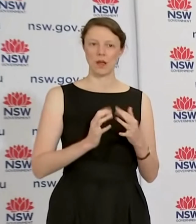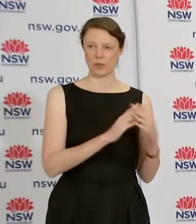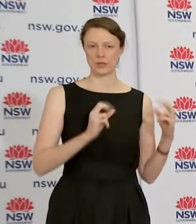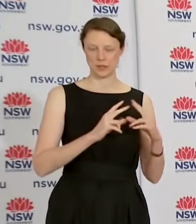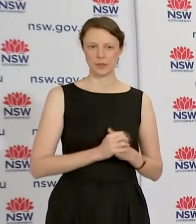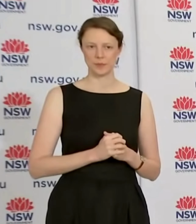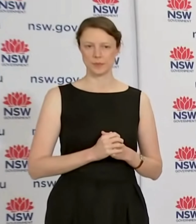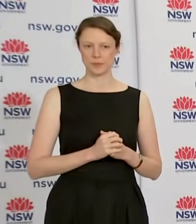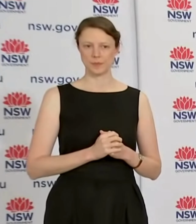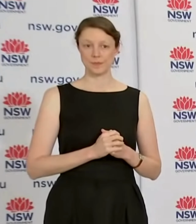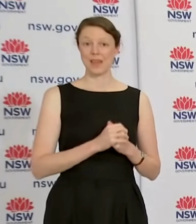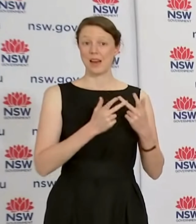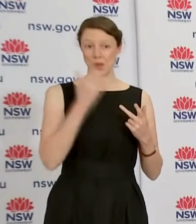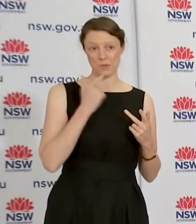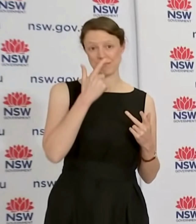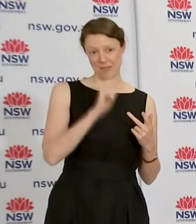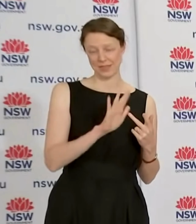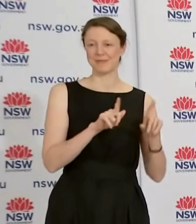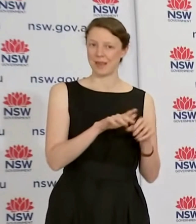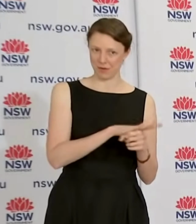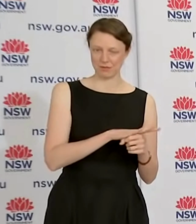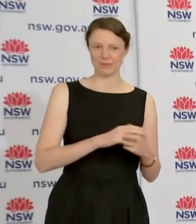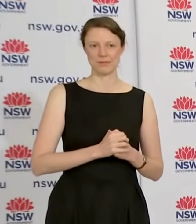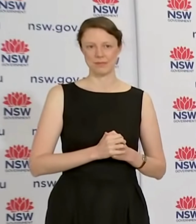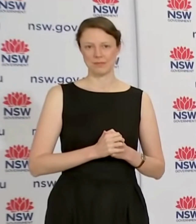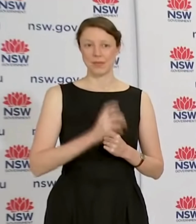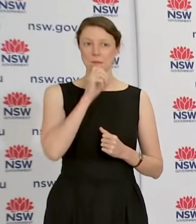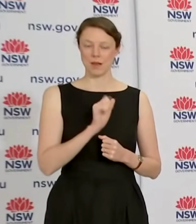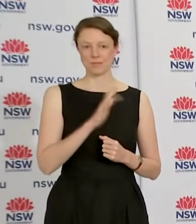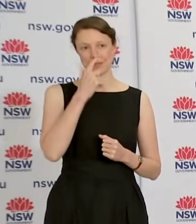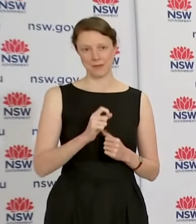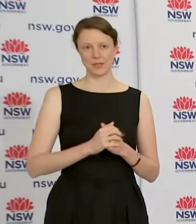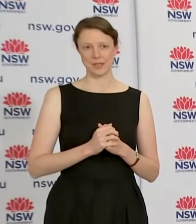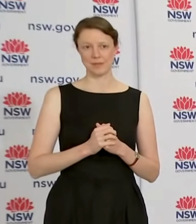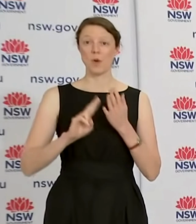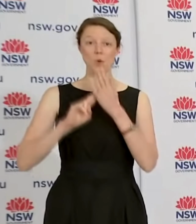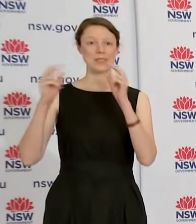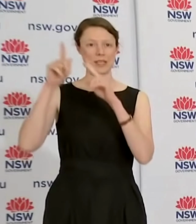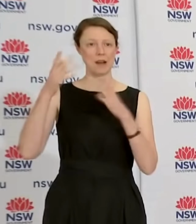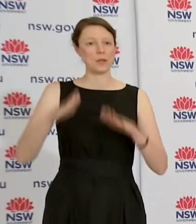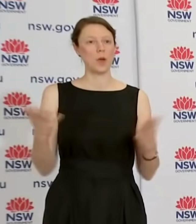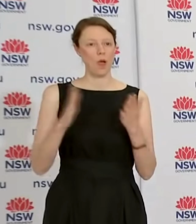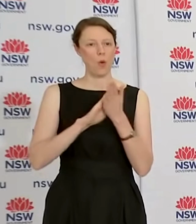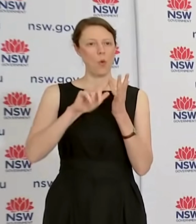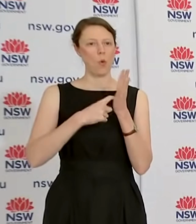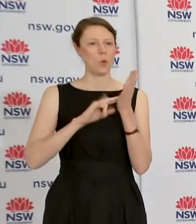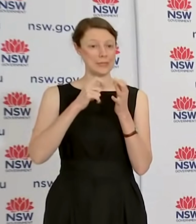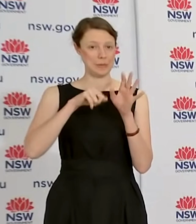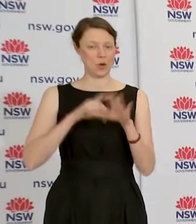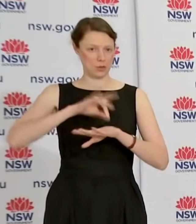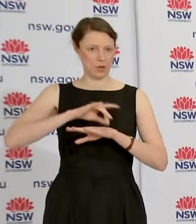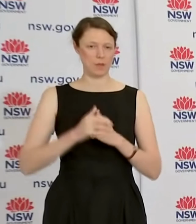Sydney. Another woman in her 70s from southwestern Sydney. A man in his 70s from Sydney's north who died at Hornsby Hospital. A woman in her 60s from southwestern